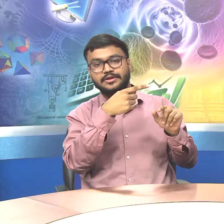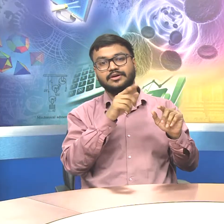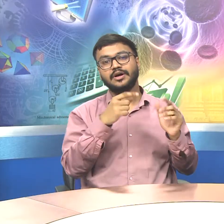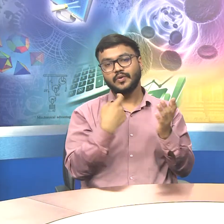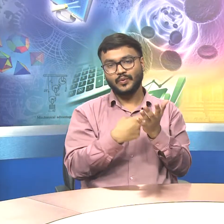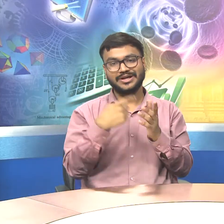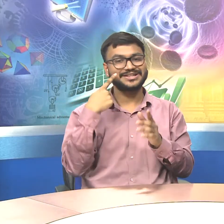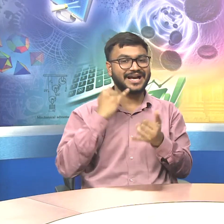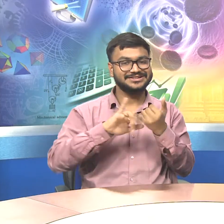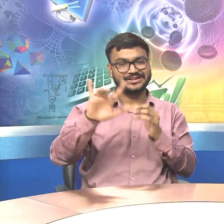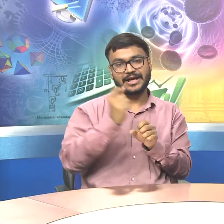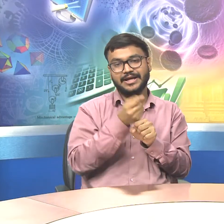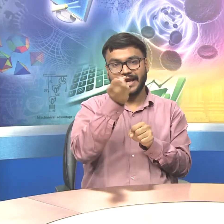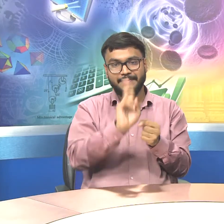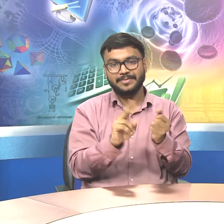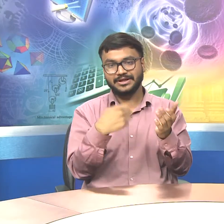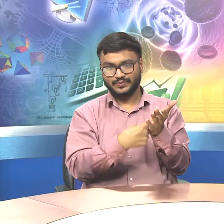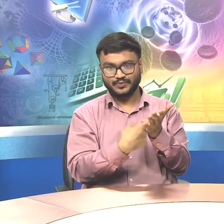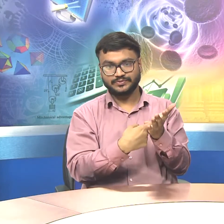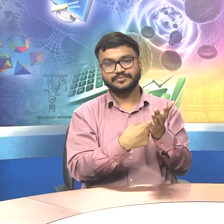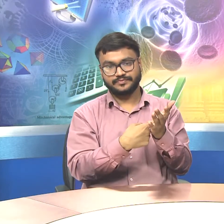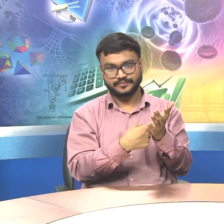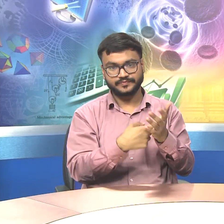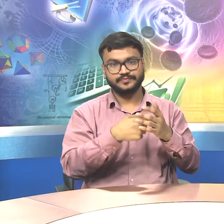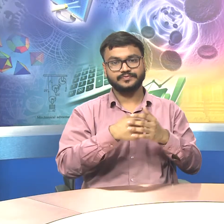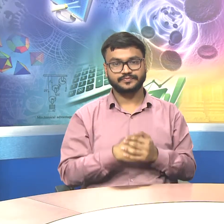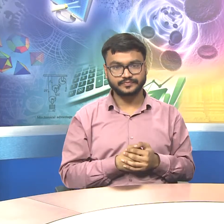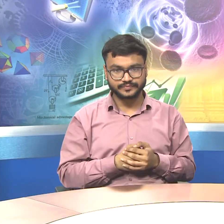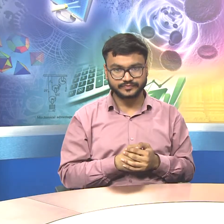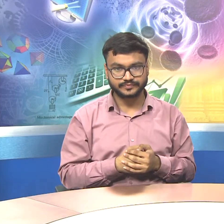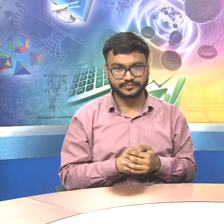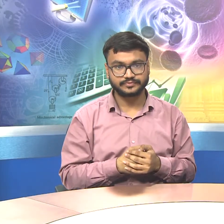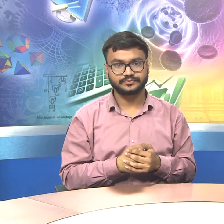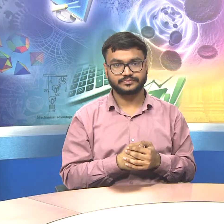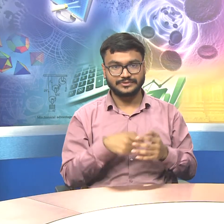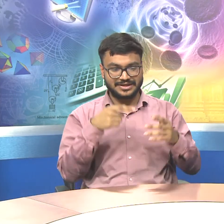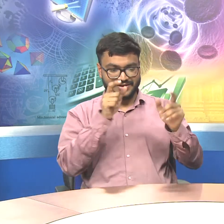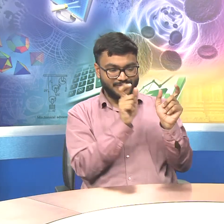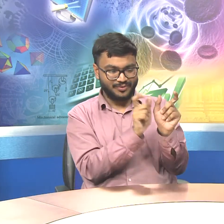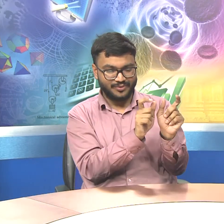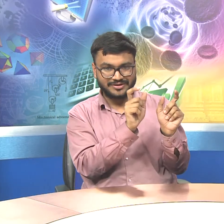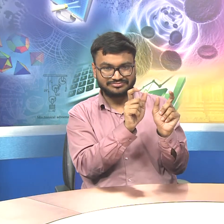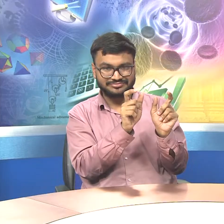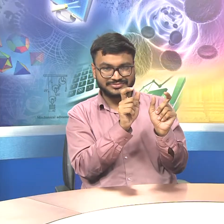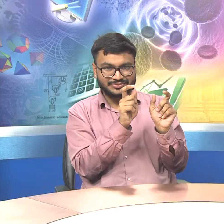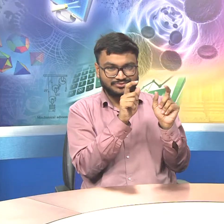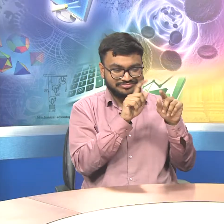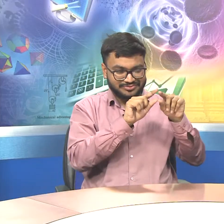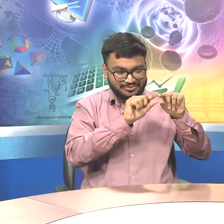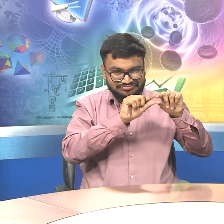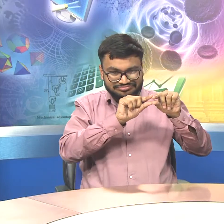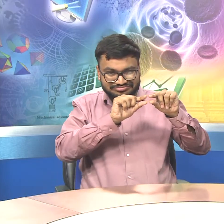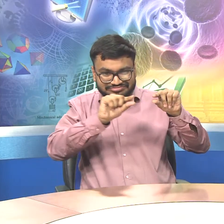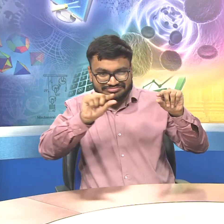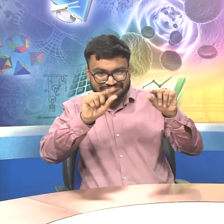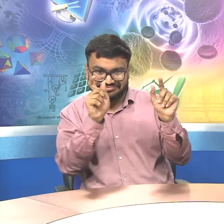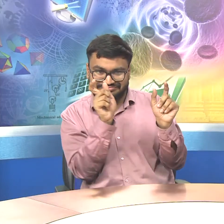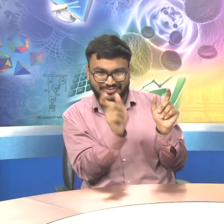There is a short pause between two clauses, the same as a comma in a written sentence.